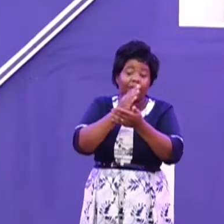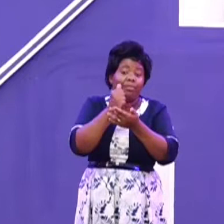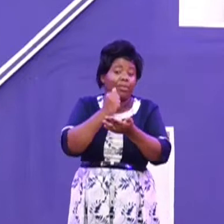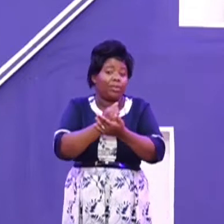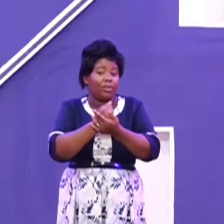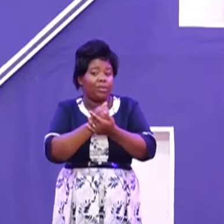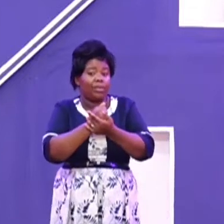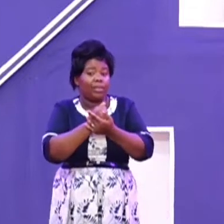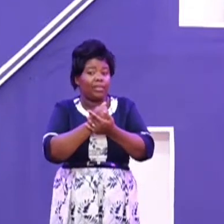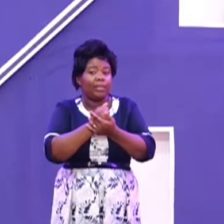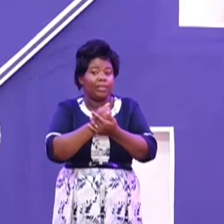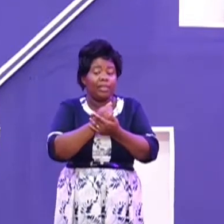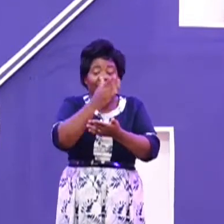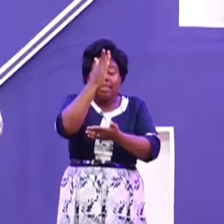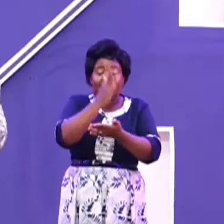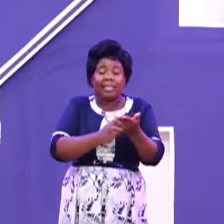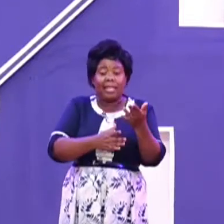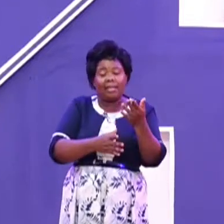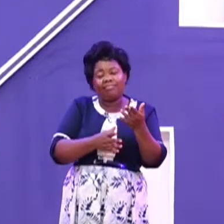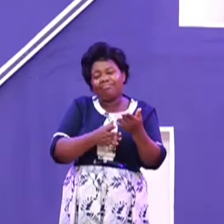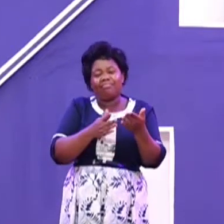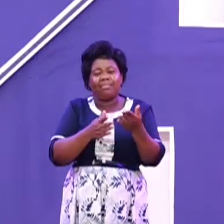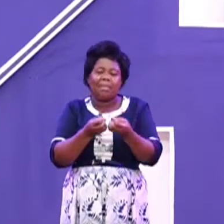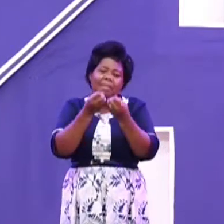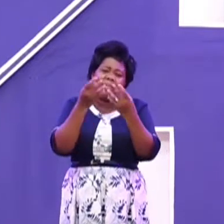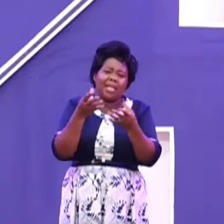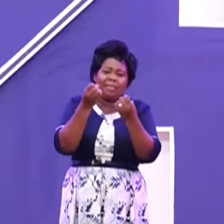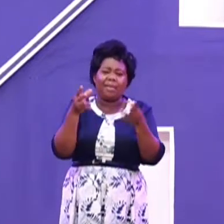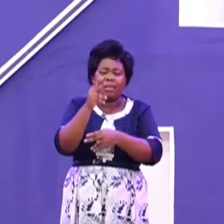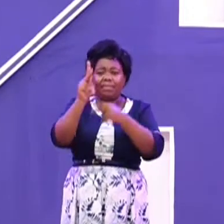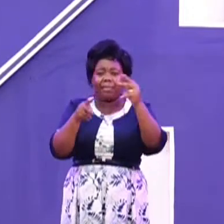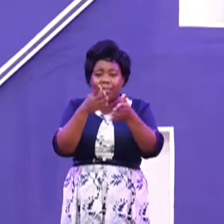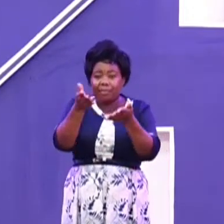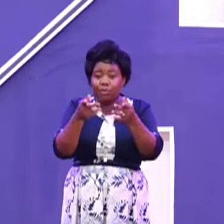Because some of them, if not most of them,